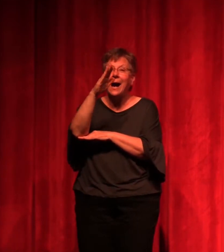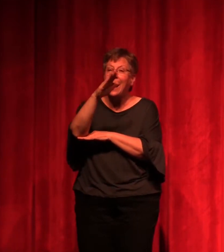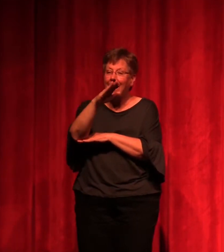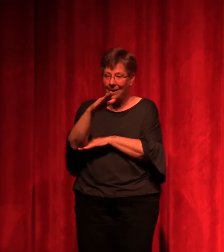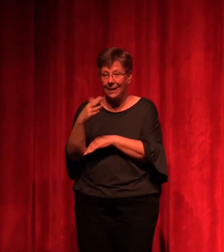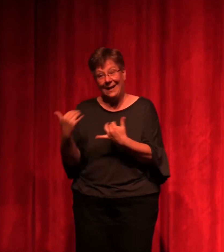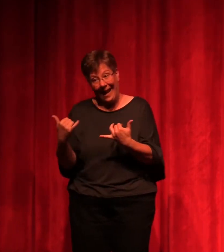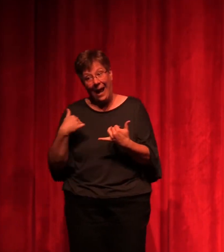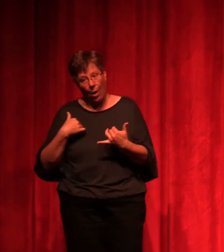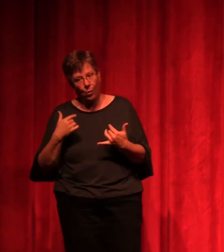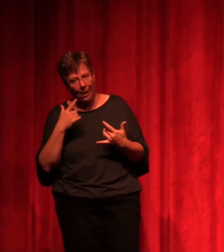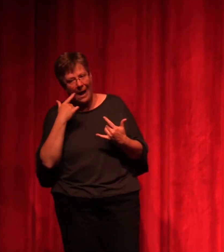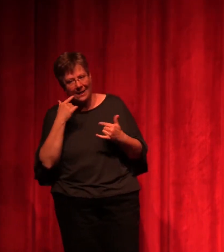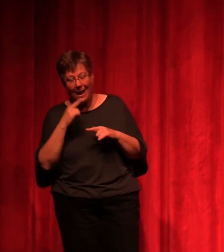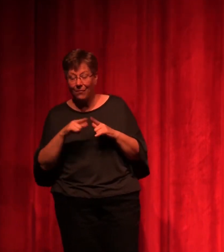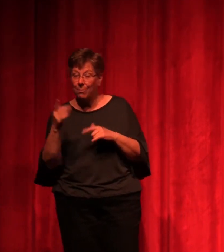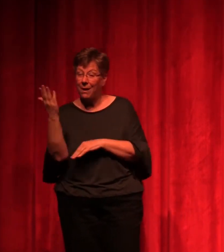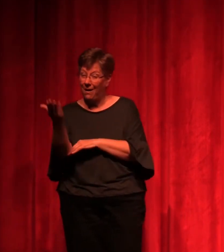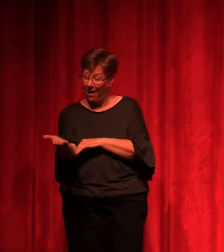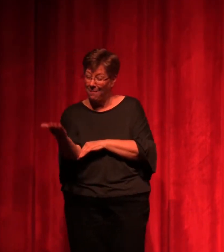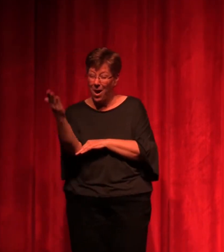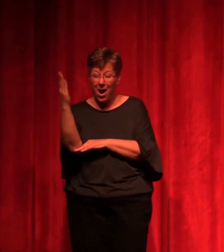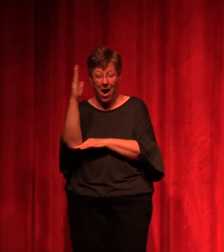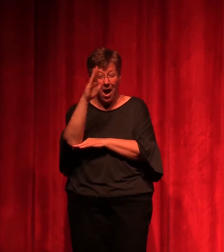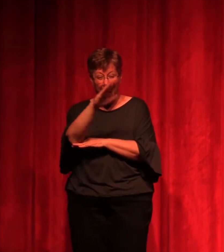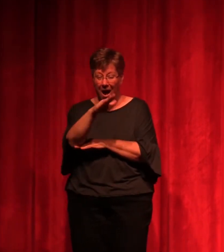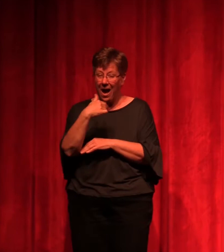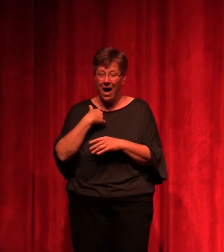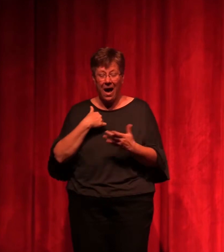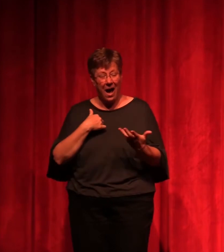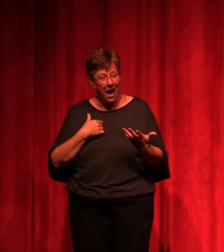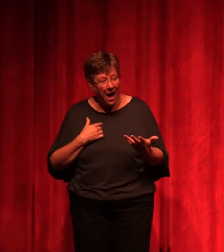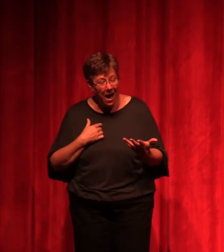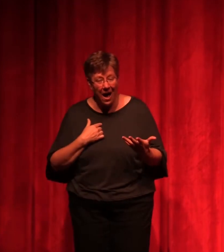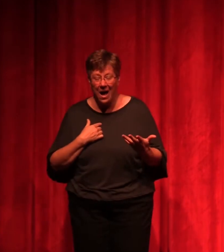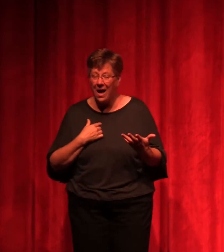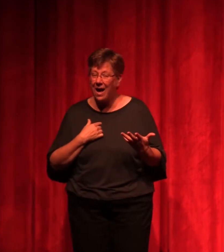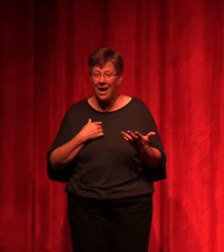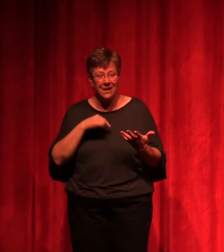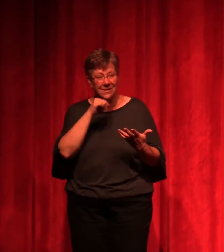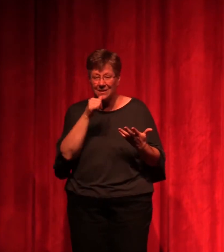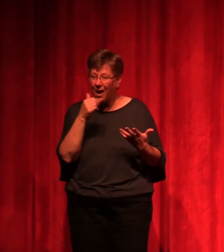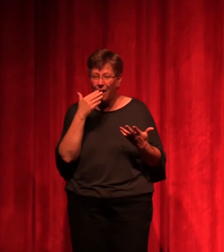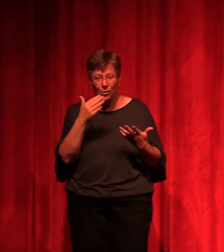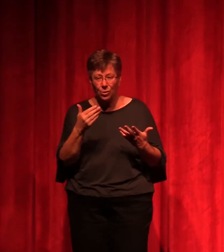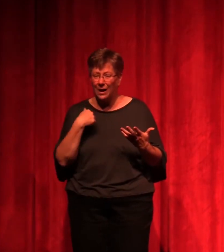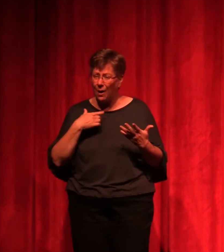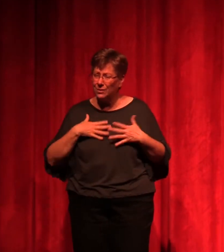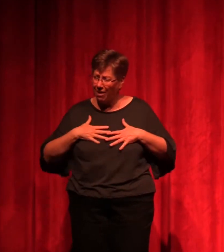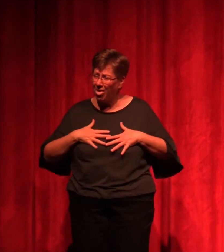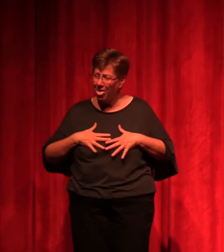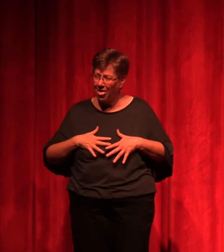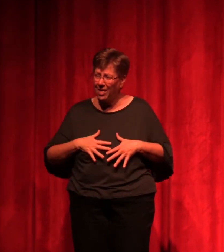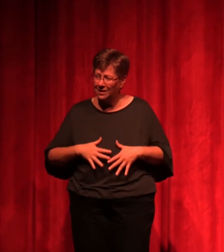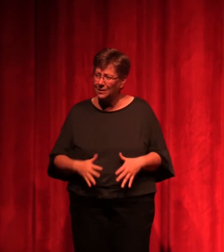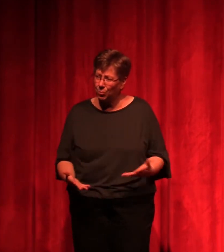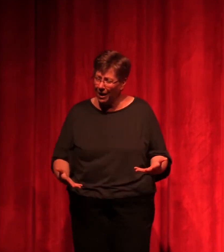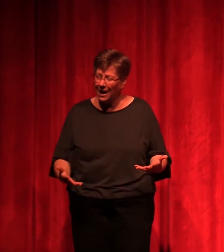laugh about it now, but I was not doing well. I was probably as depressed as I ever been.